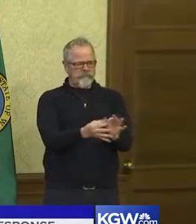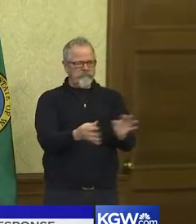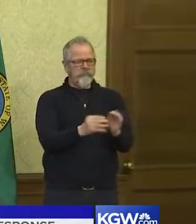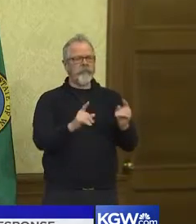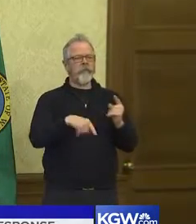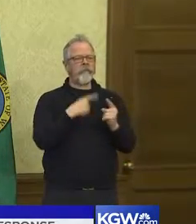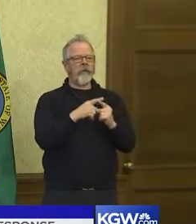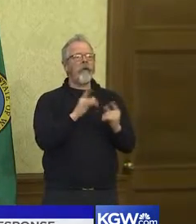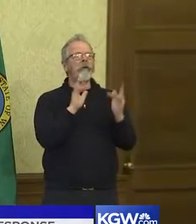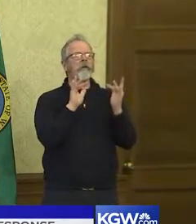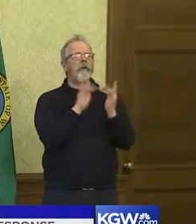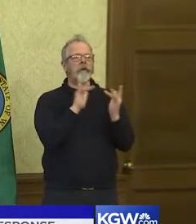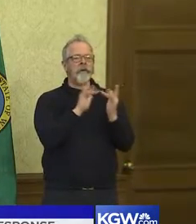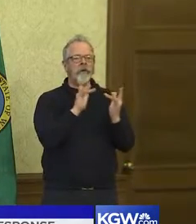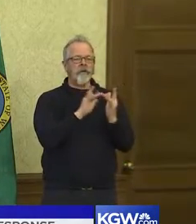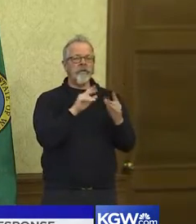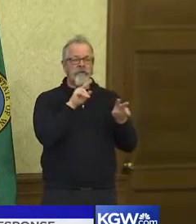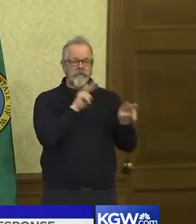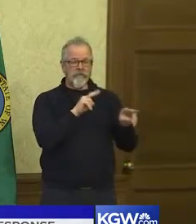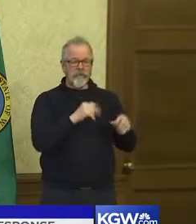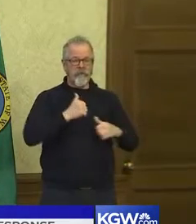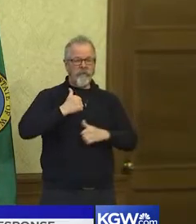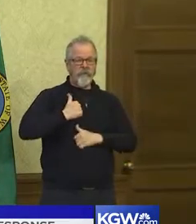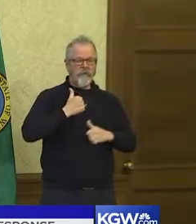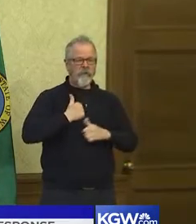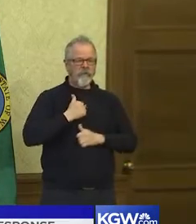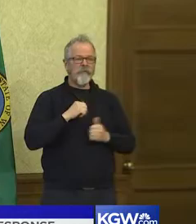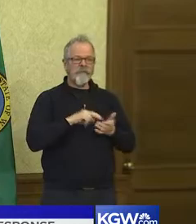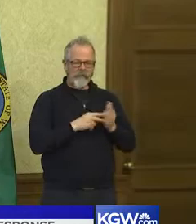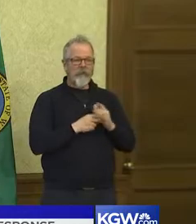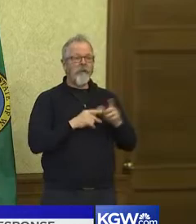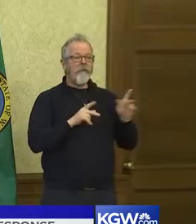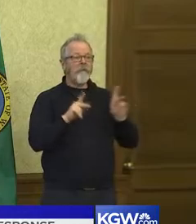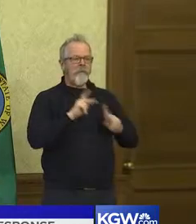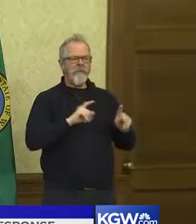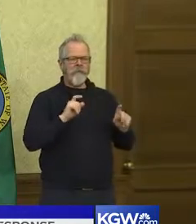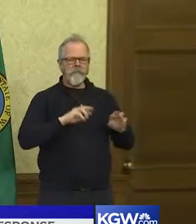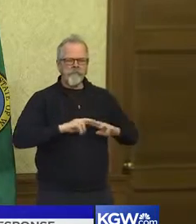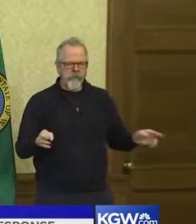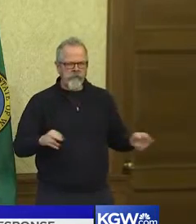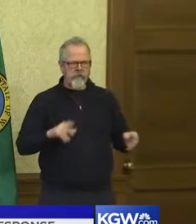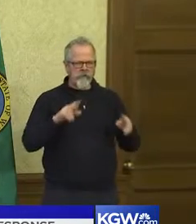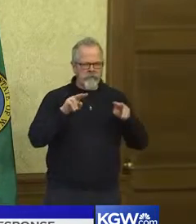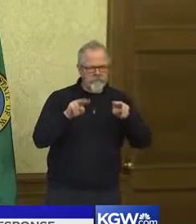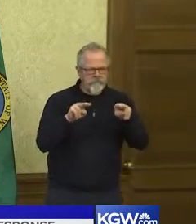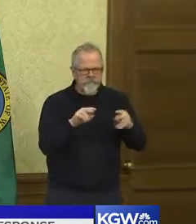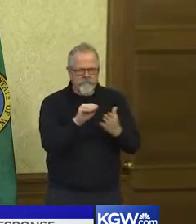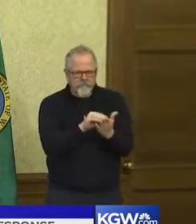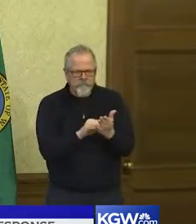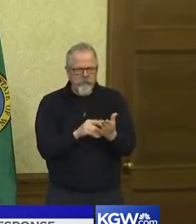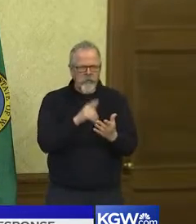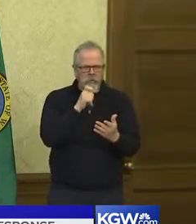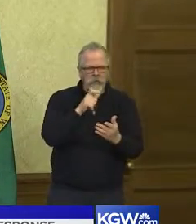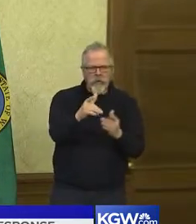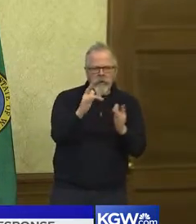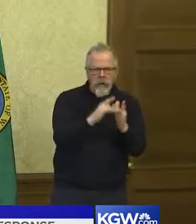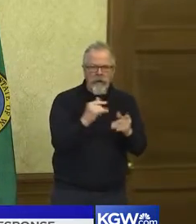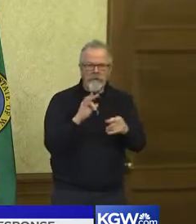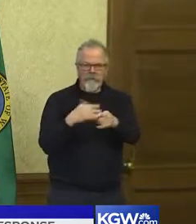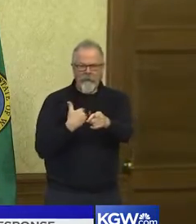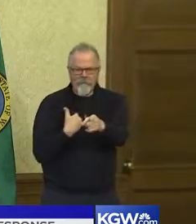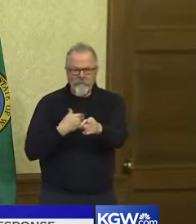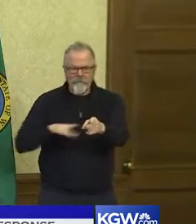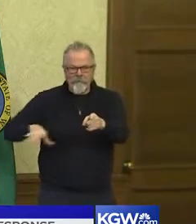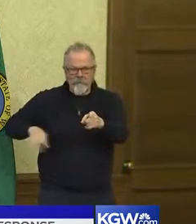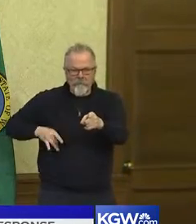and contact everyone you've had contact with to get them in isolation. That also we need, and we're making good progress on